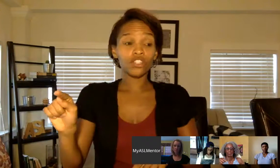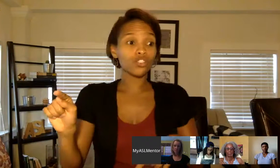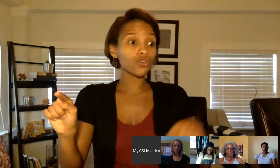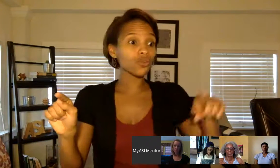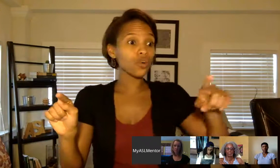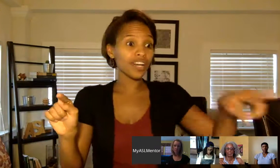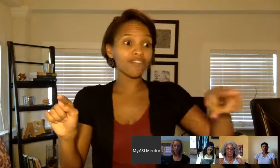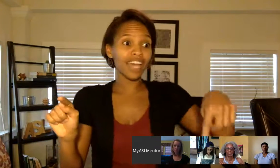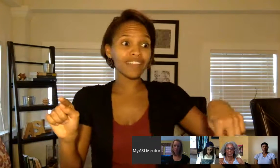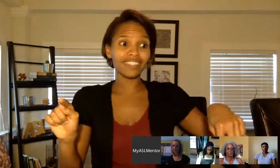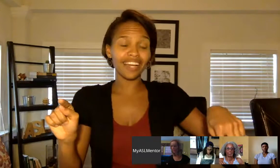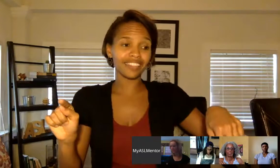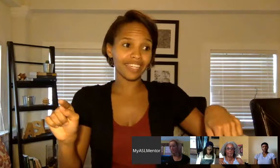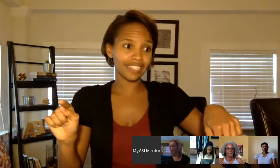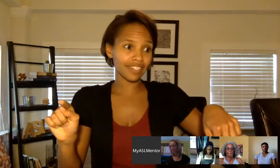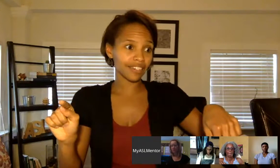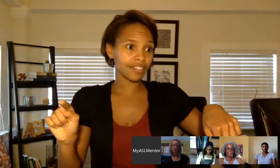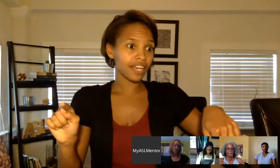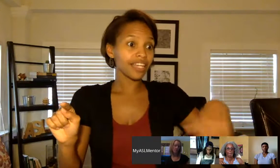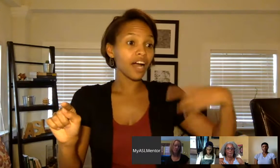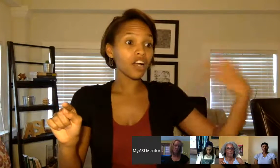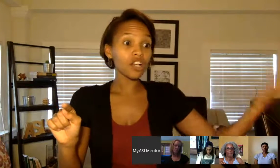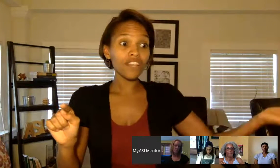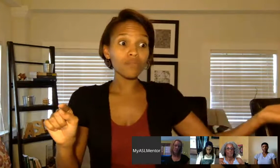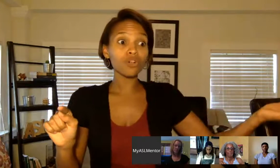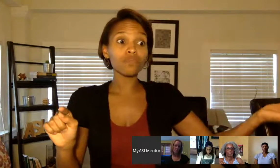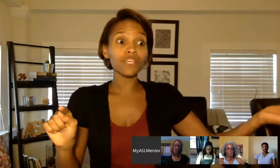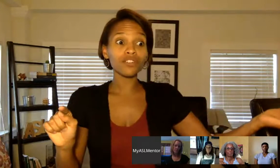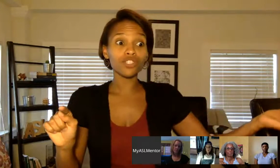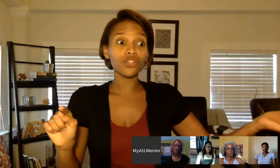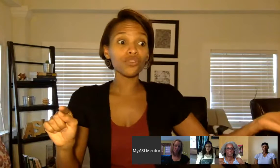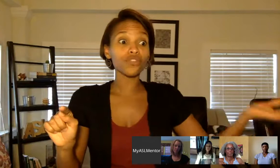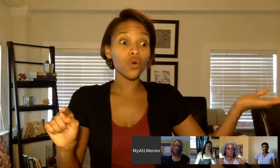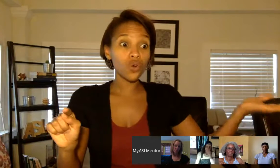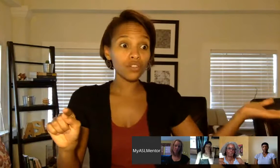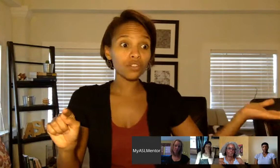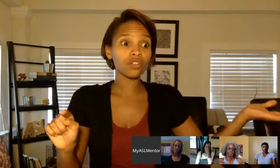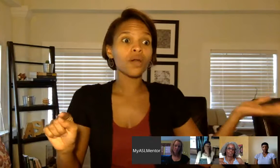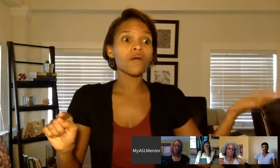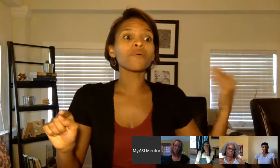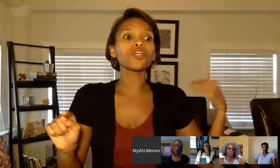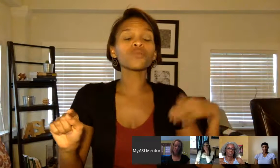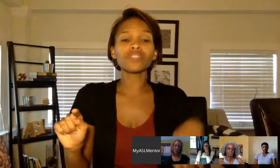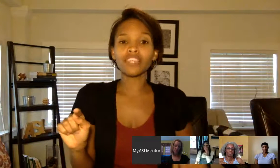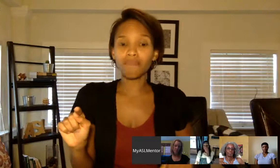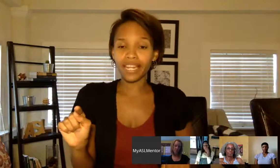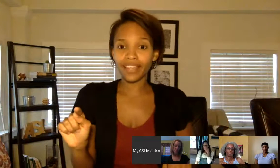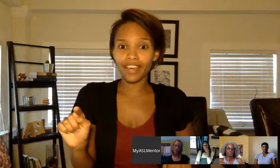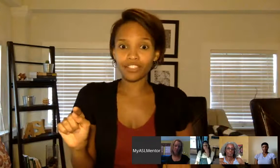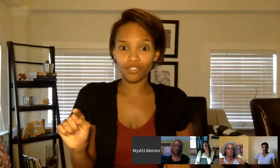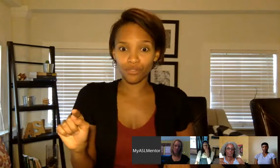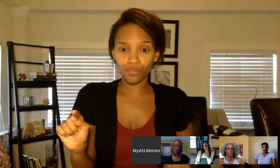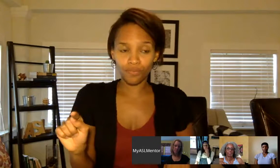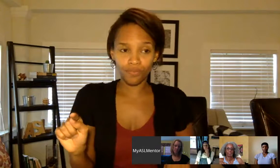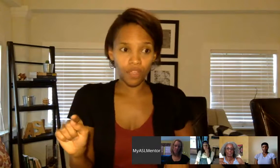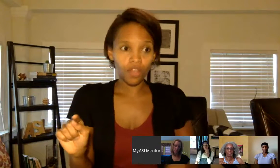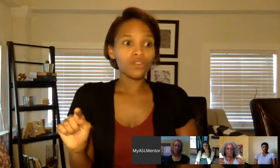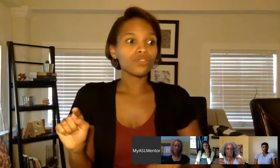this to convey this next idea. Not all of them will appeal to you, of course, but you will see many that